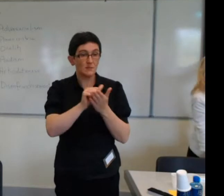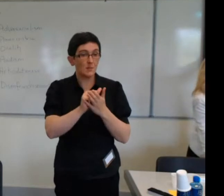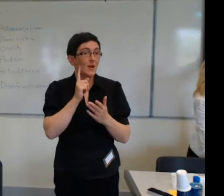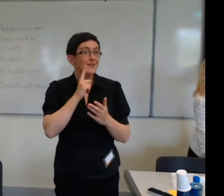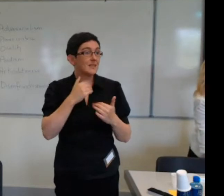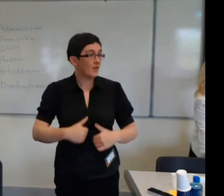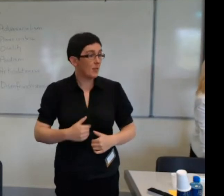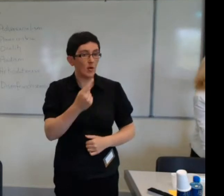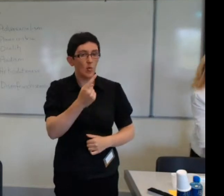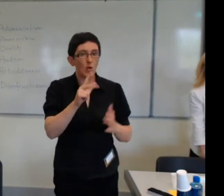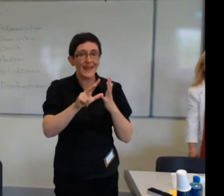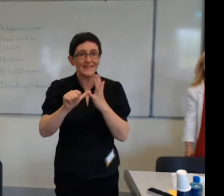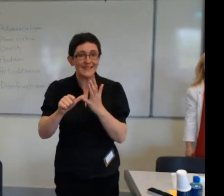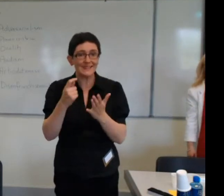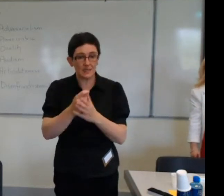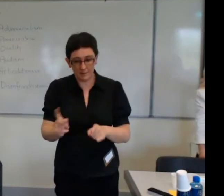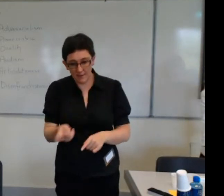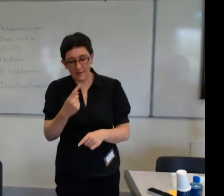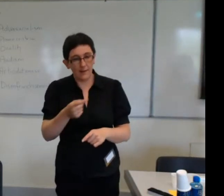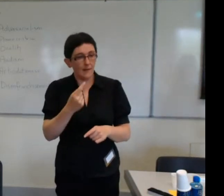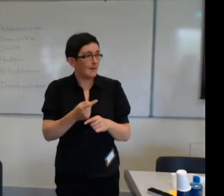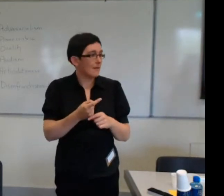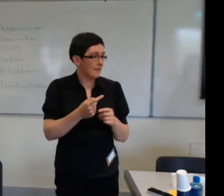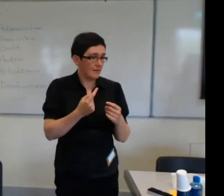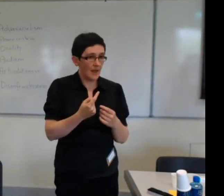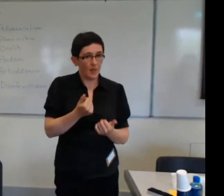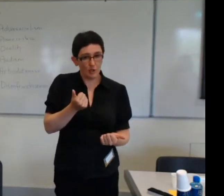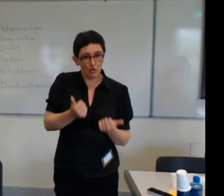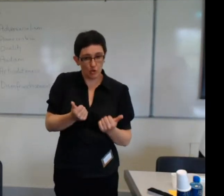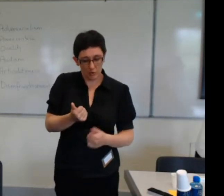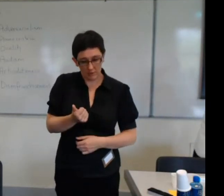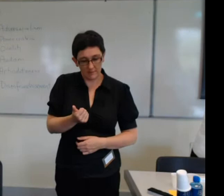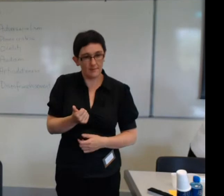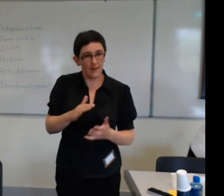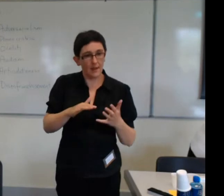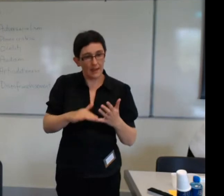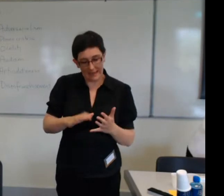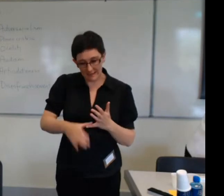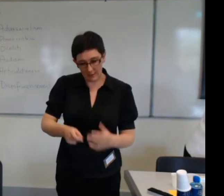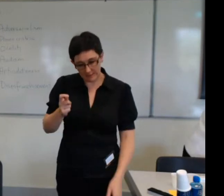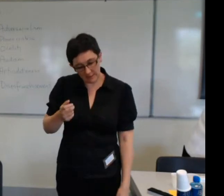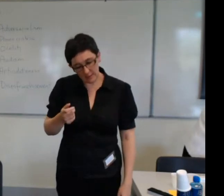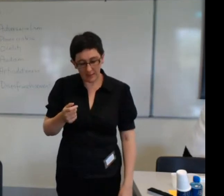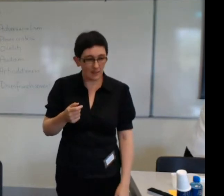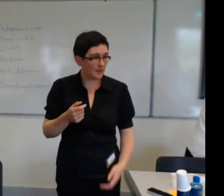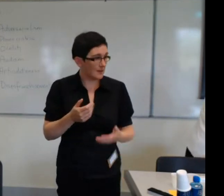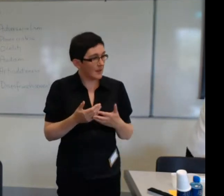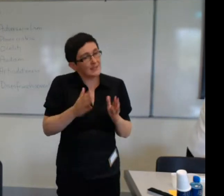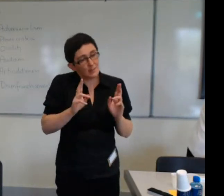with 186 convictions, and the judge was giving him his last chance, allegedly. So about